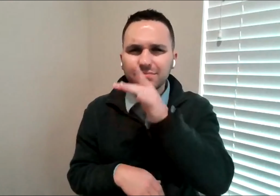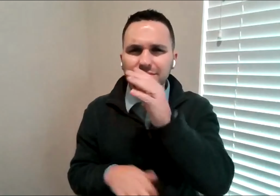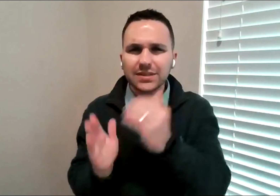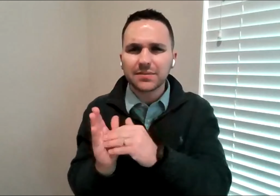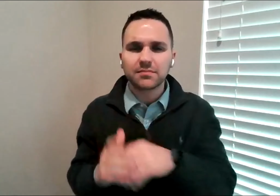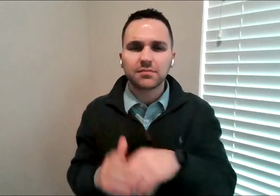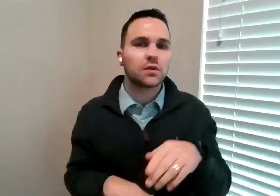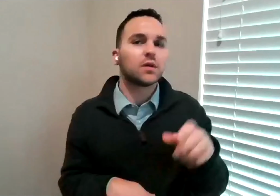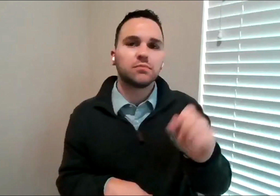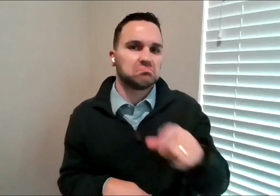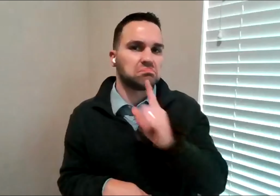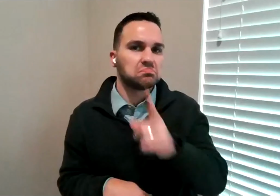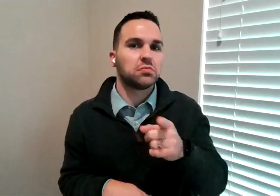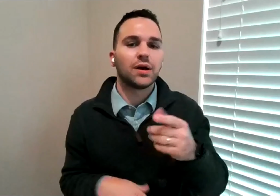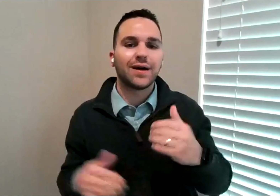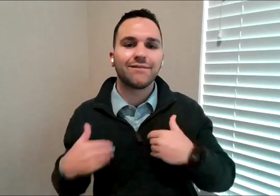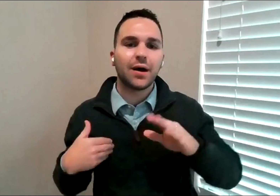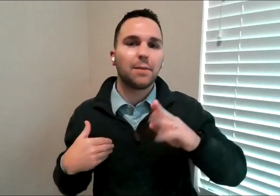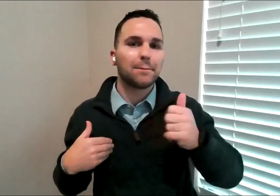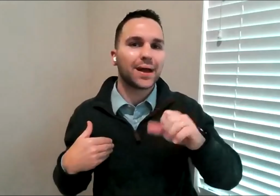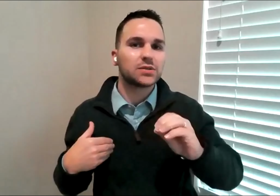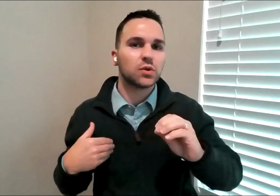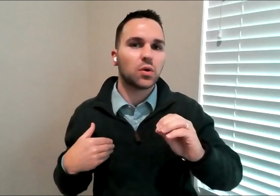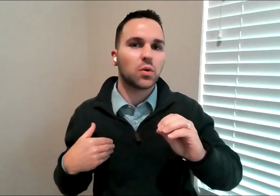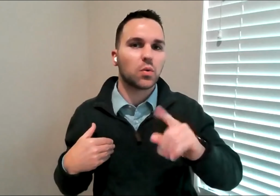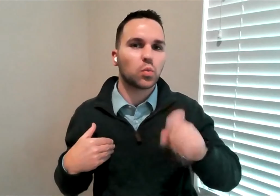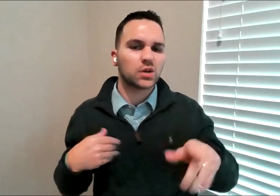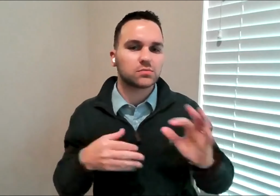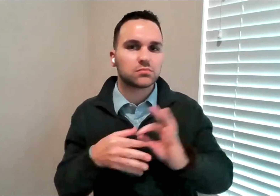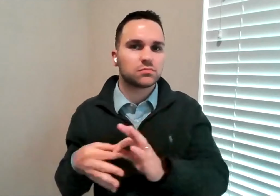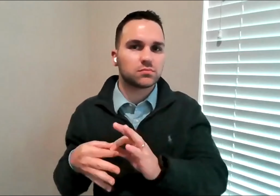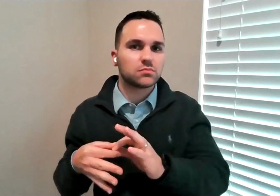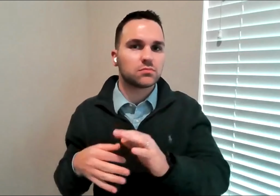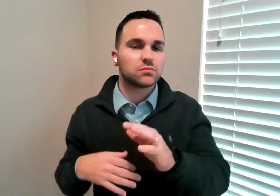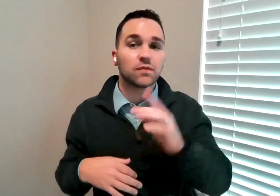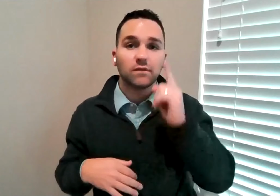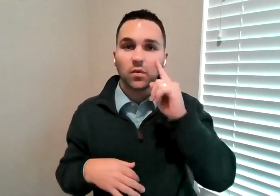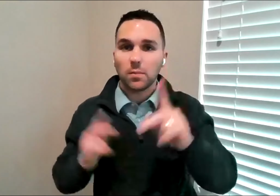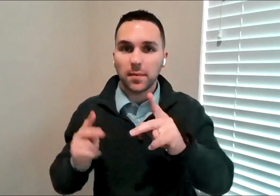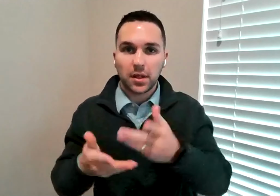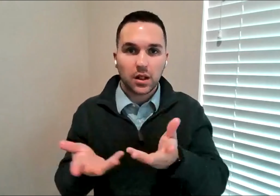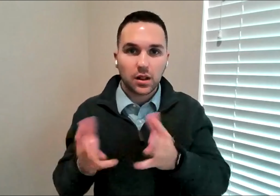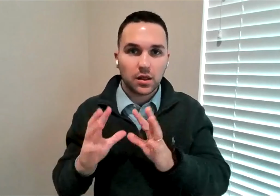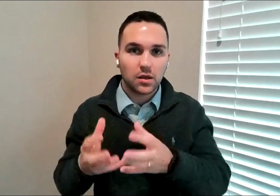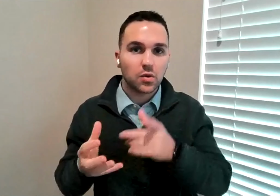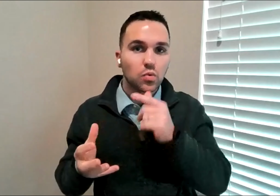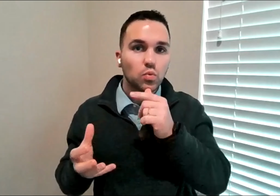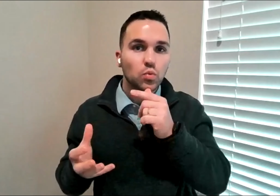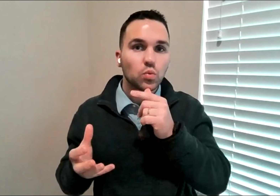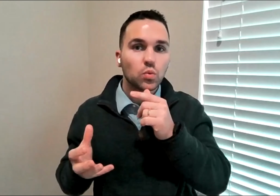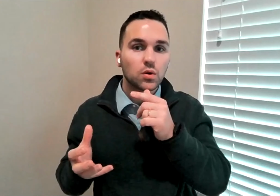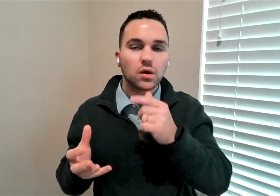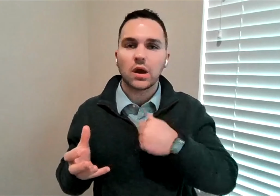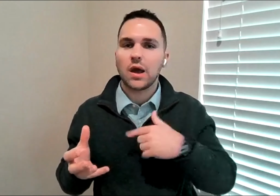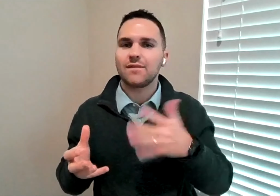Yeah, there's a BOSO related question. And so for folks who, I put a